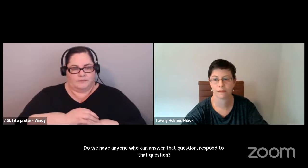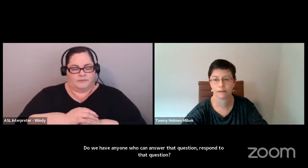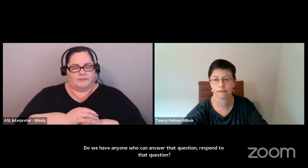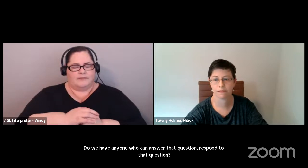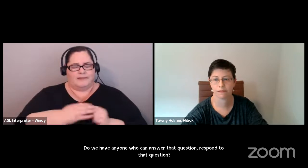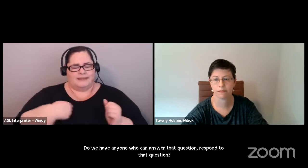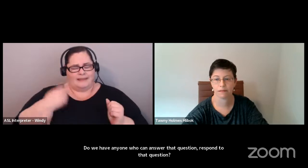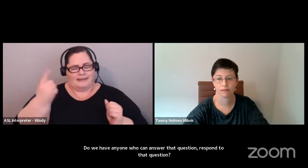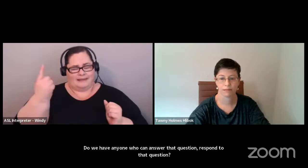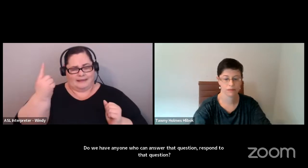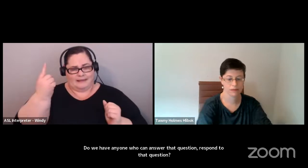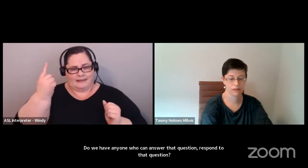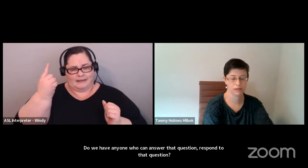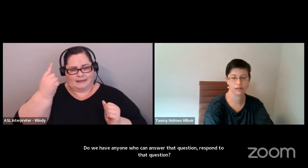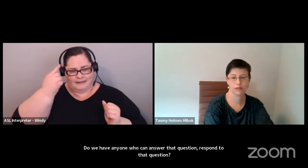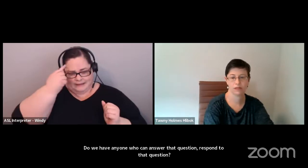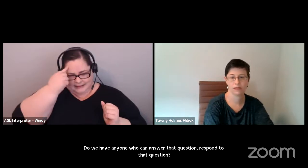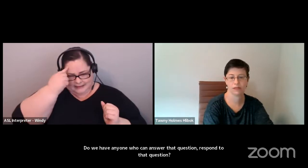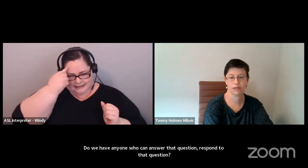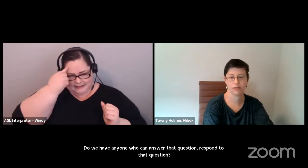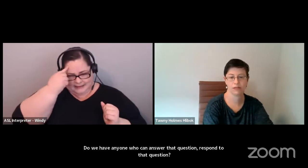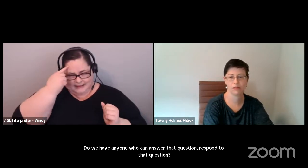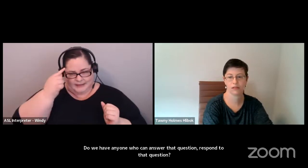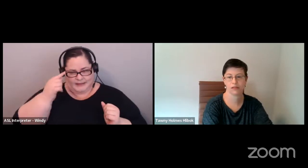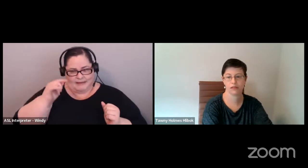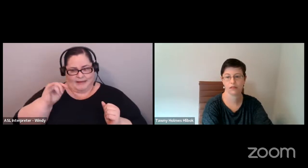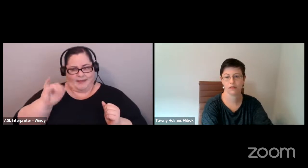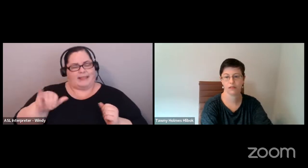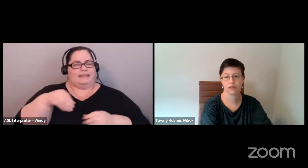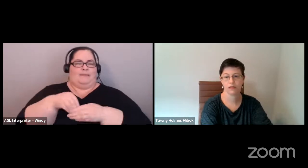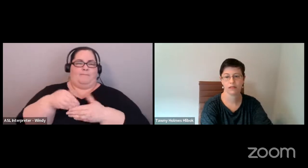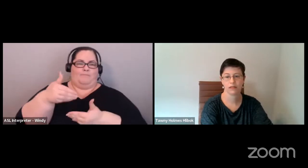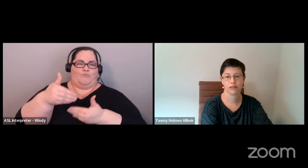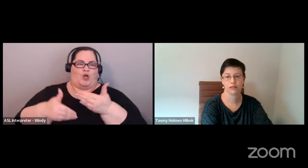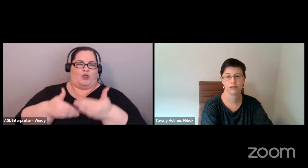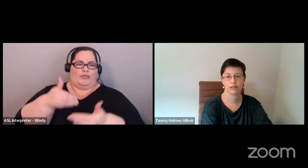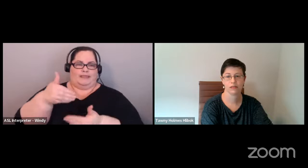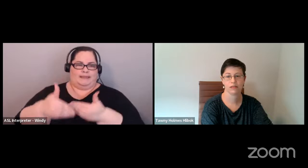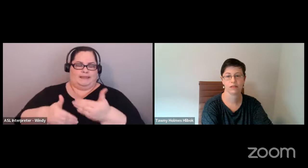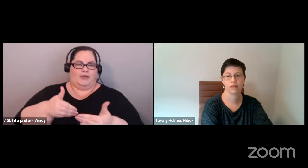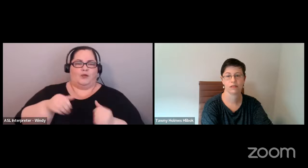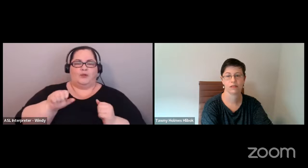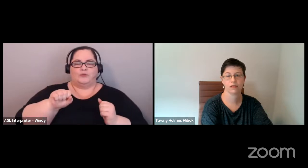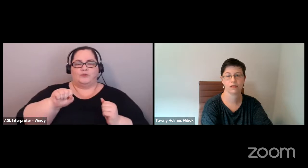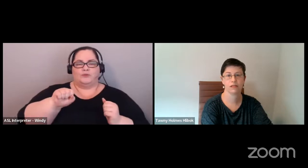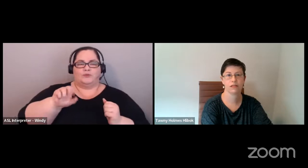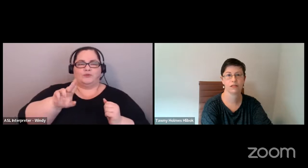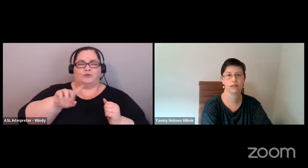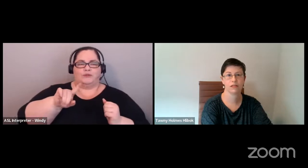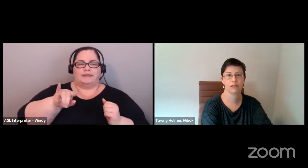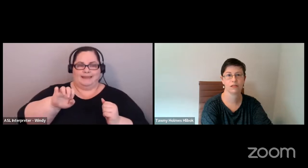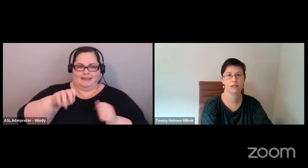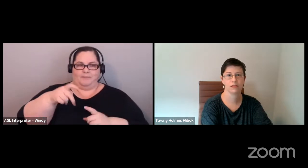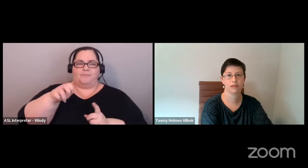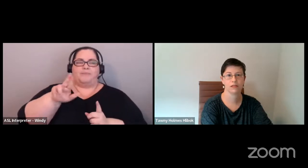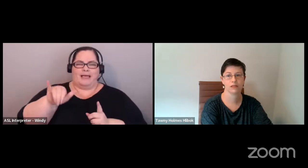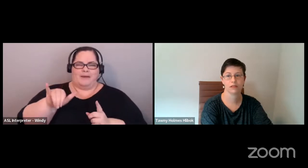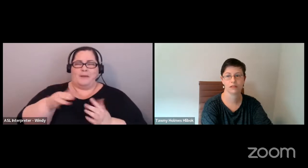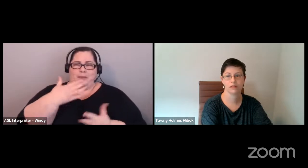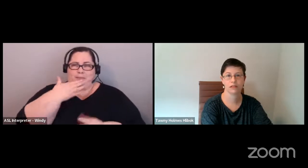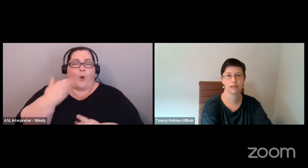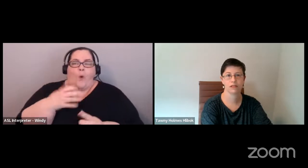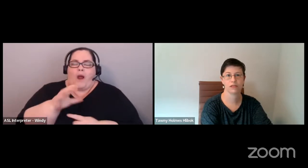I think that is in progress. Susie Perry would probably, or maybe